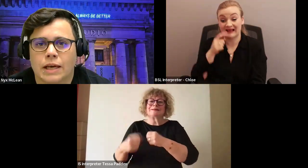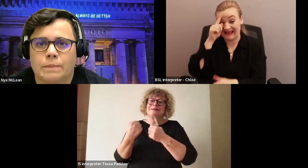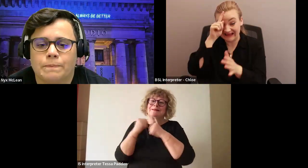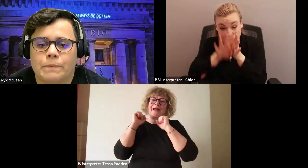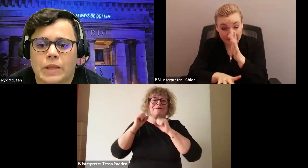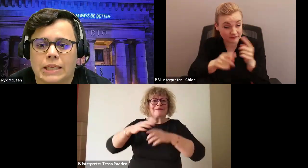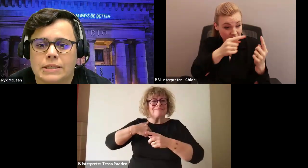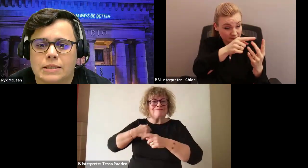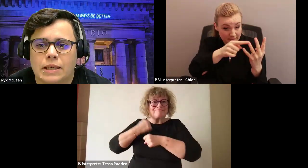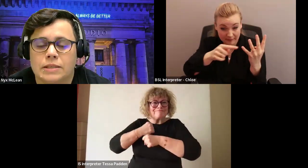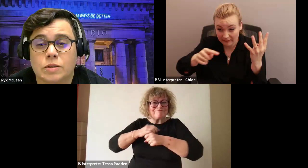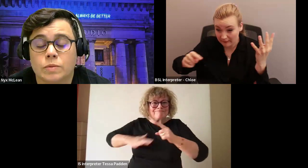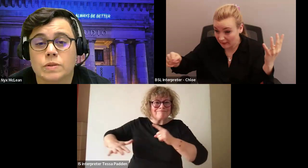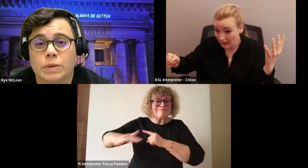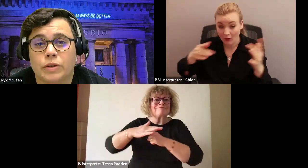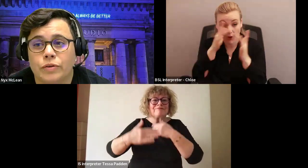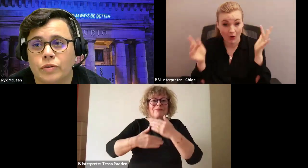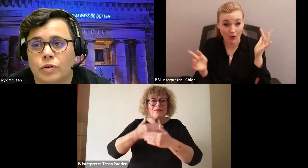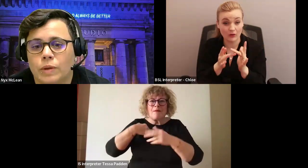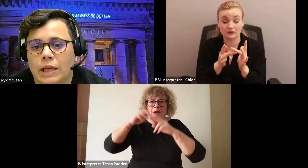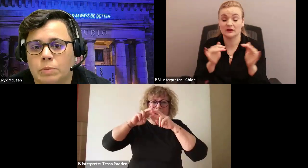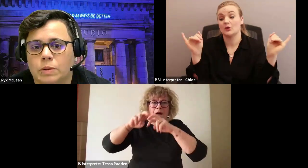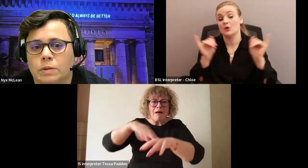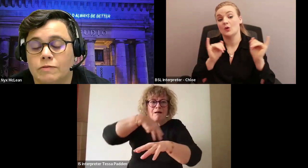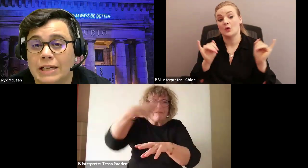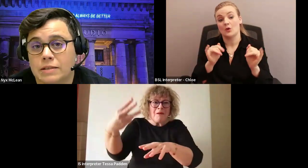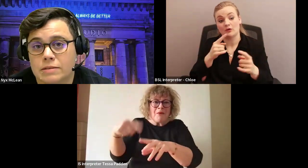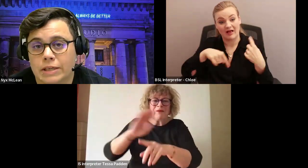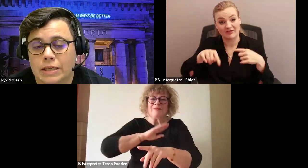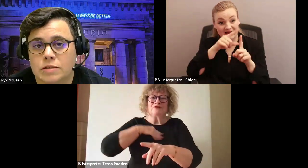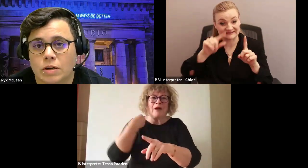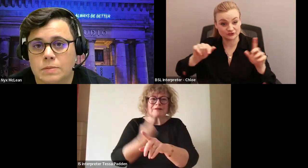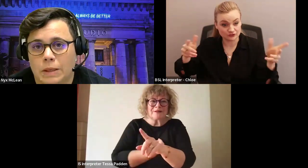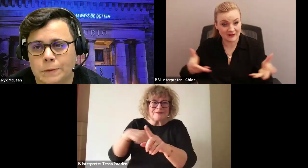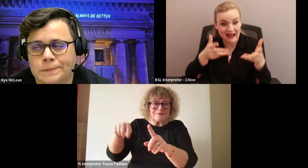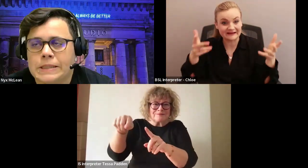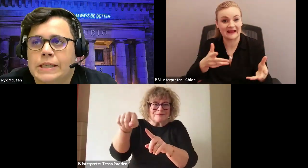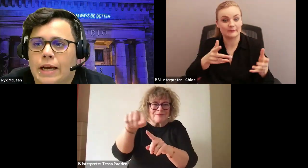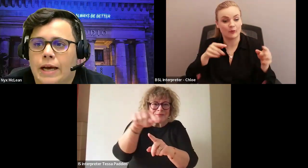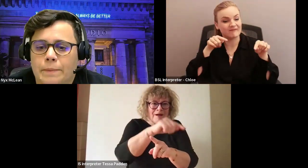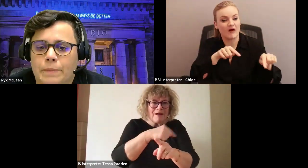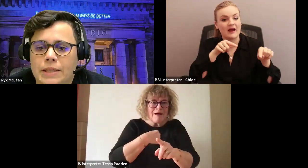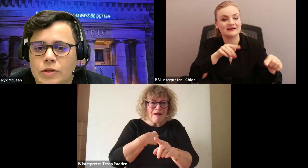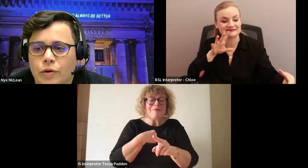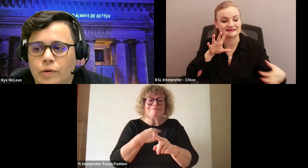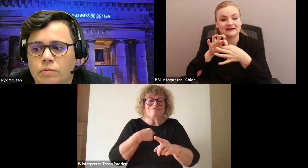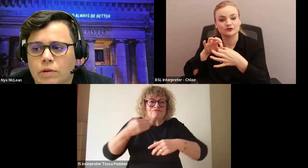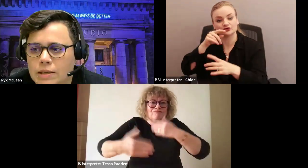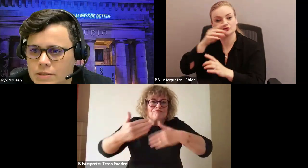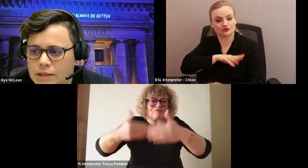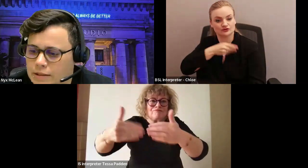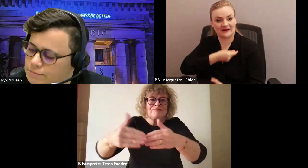evident that the digital was also being used to enable violence against trans people. And